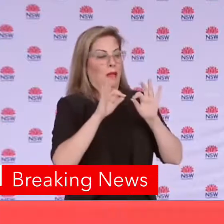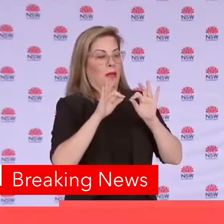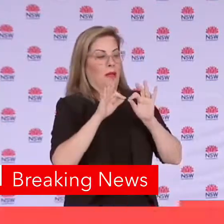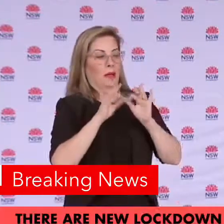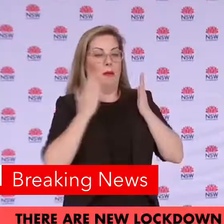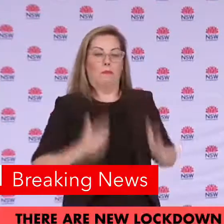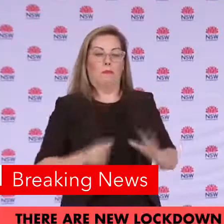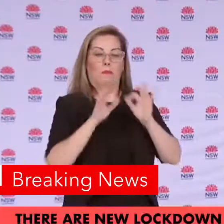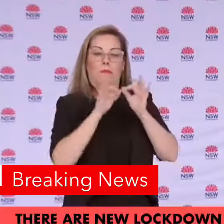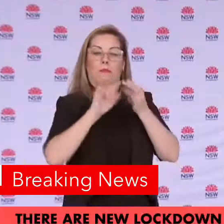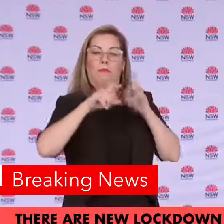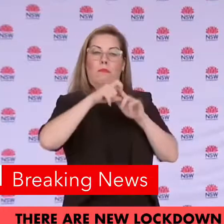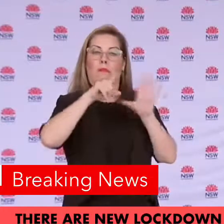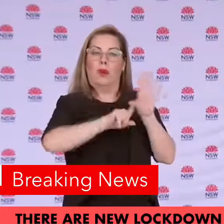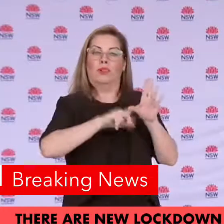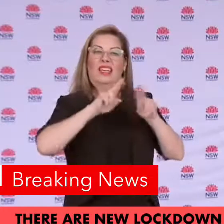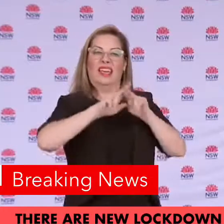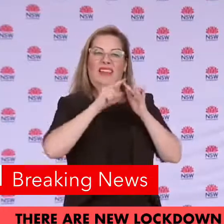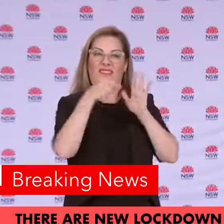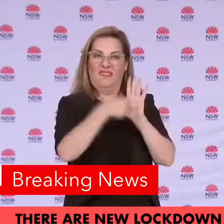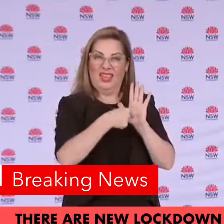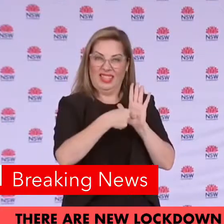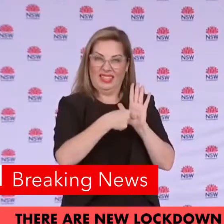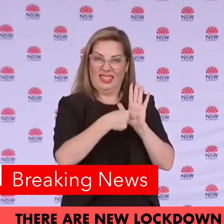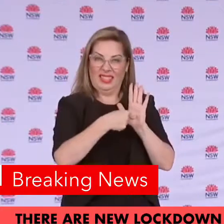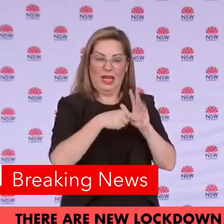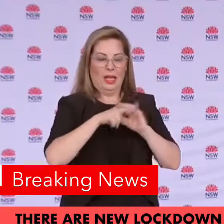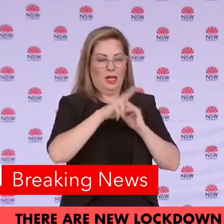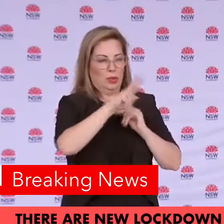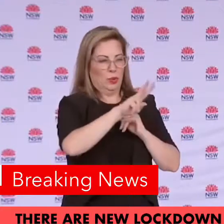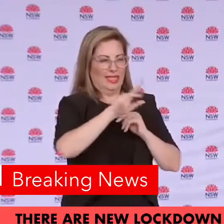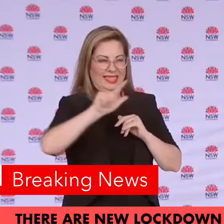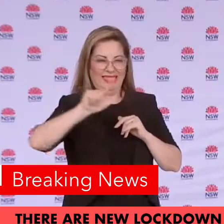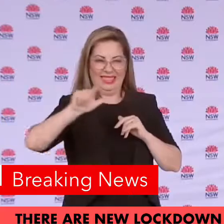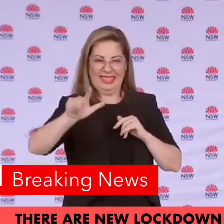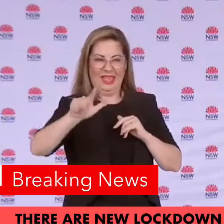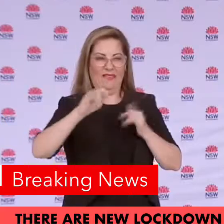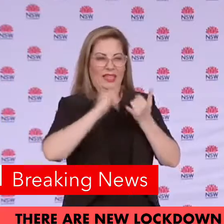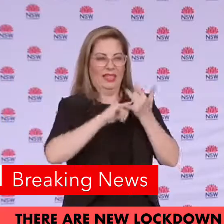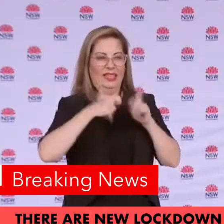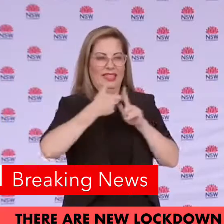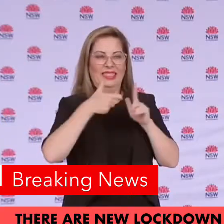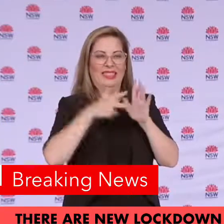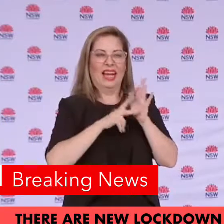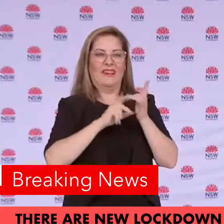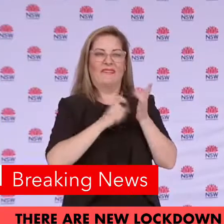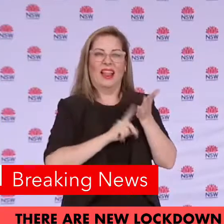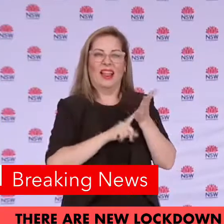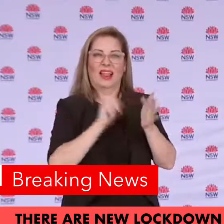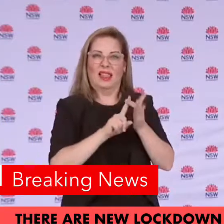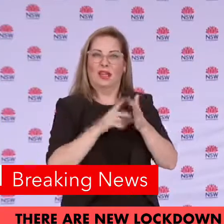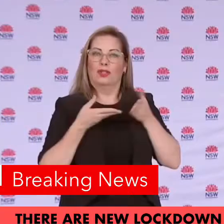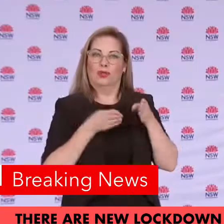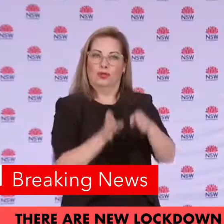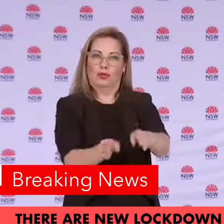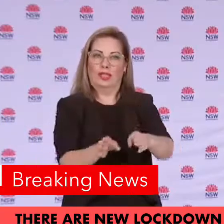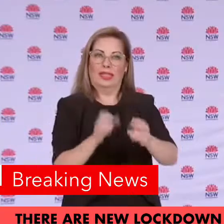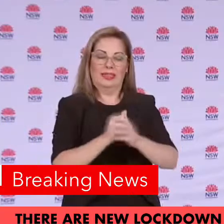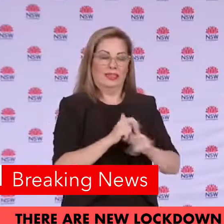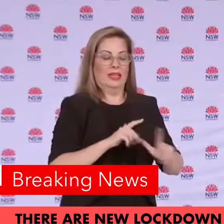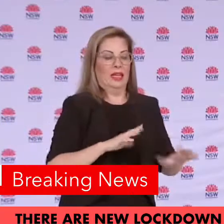at Blacktown on 27 Sackville Street on Wednesday the 16th of December from 7 a.m. to 8